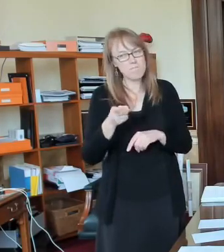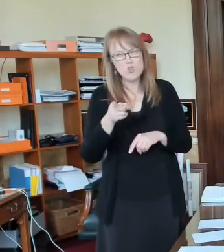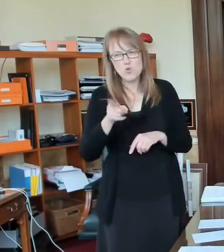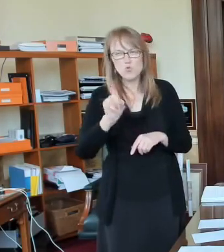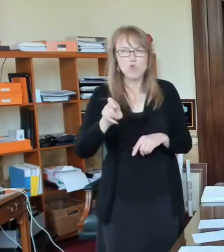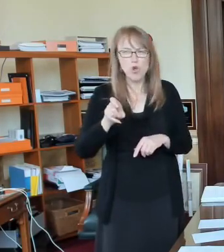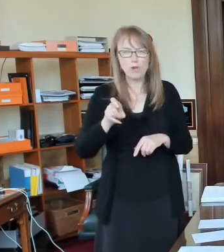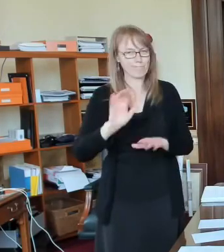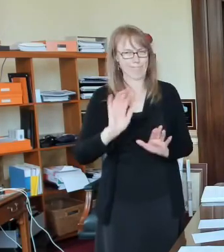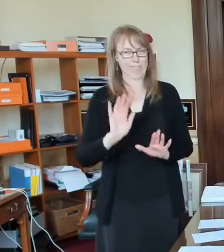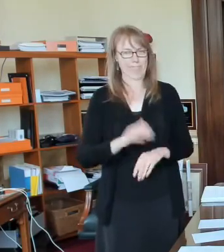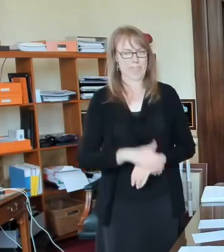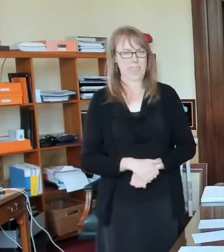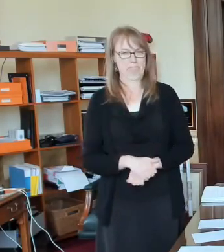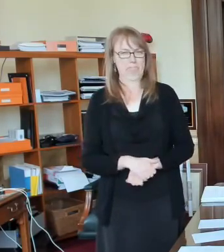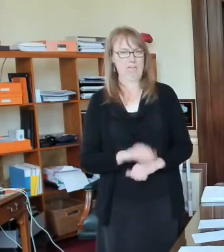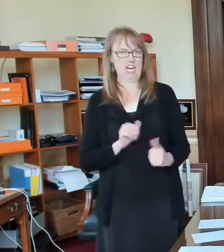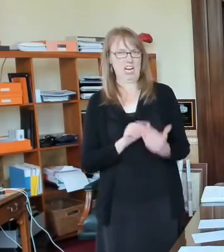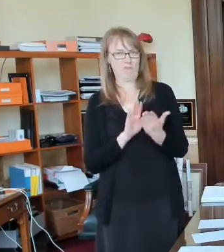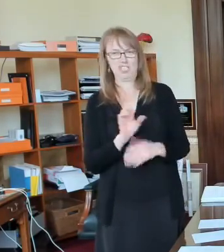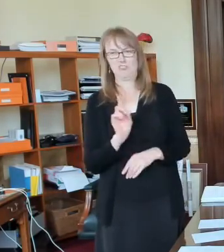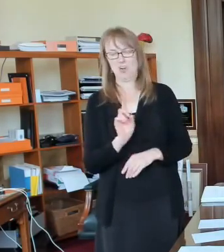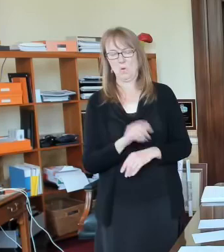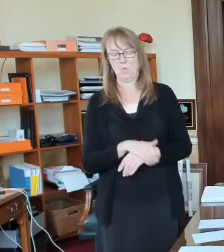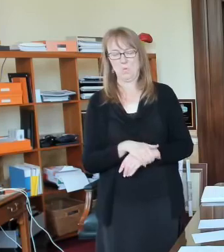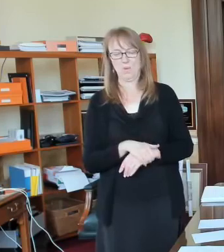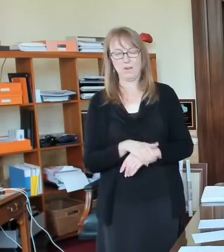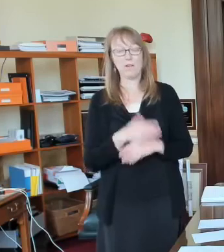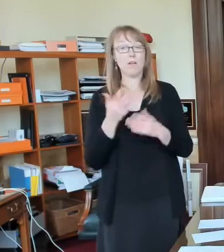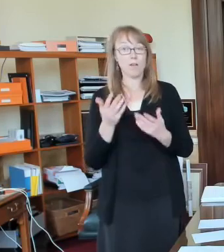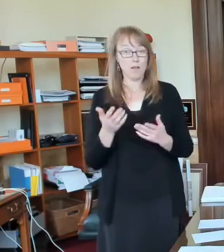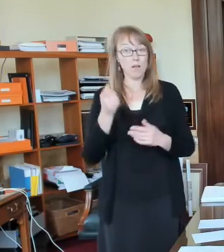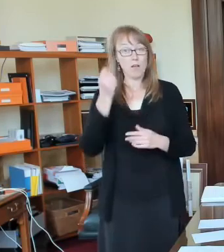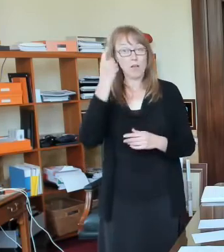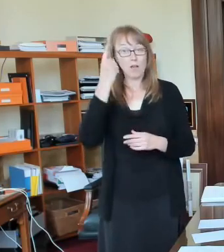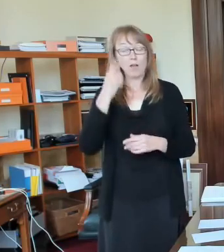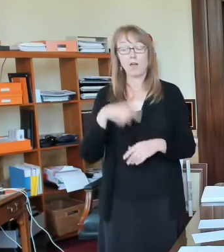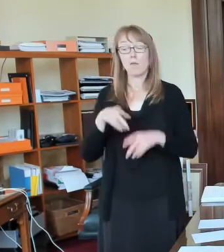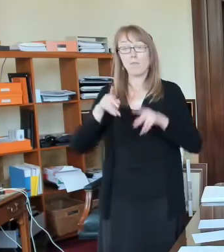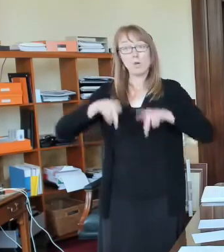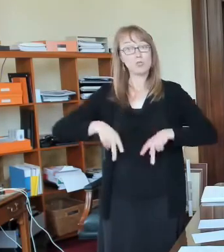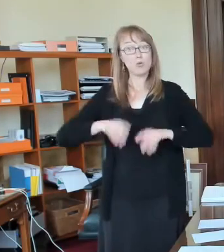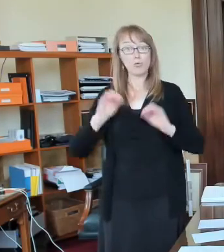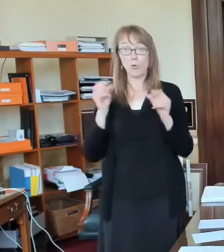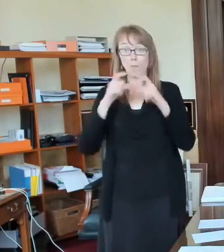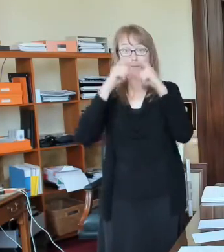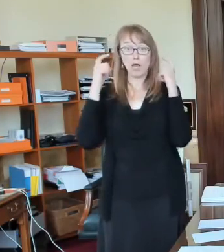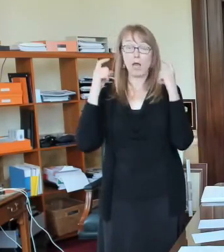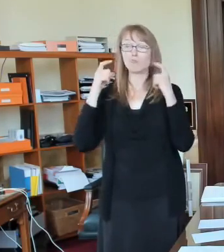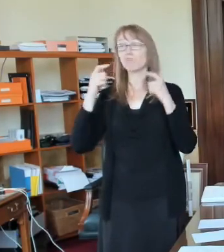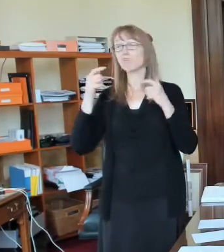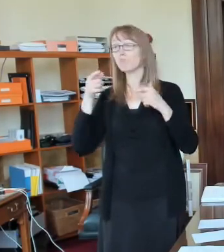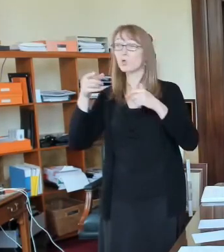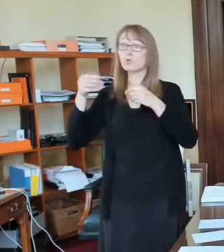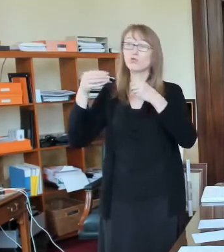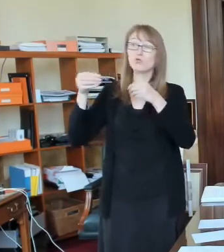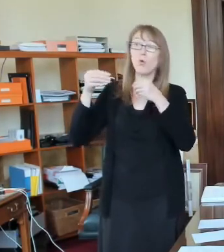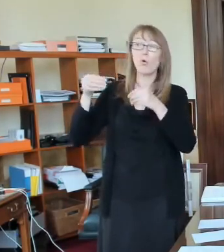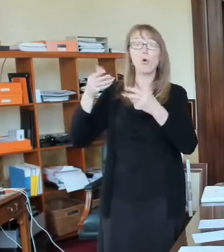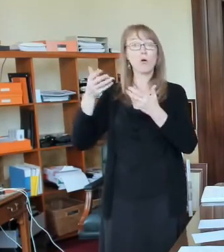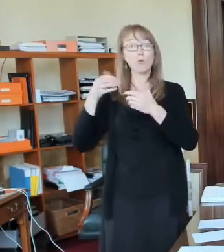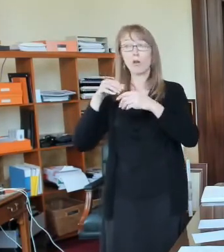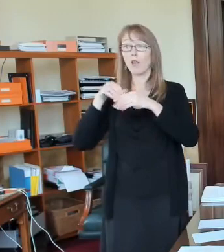a place of public accommodation, store, retail store, restaurant, etc., they need to have a